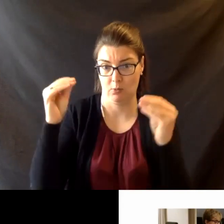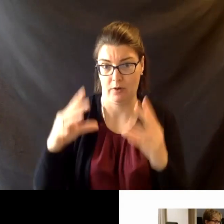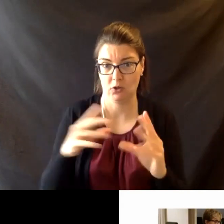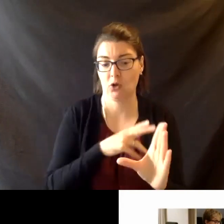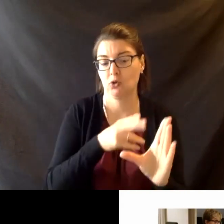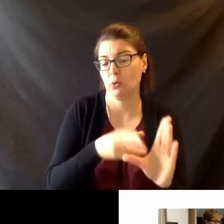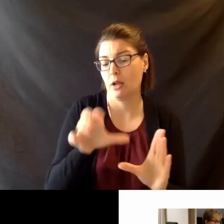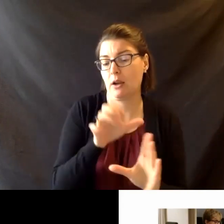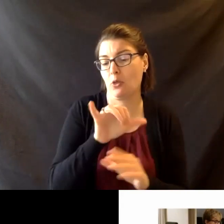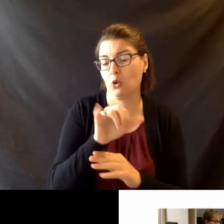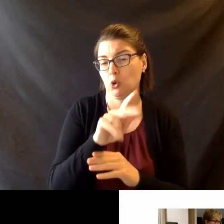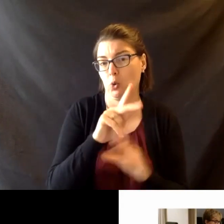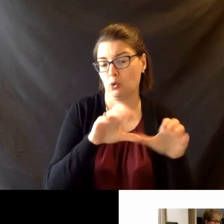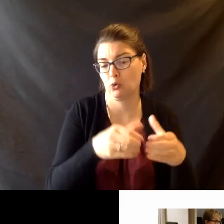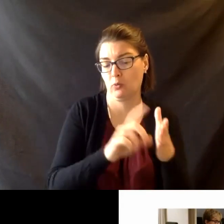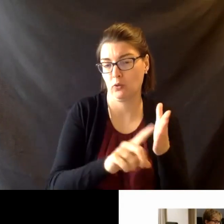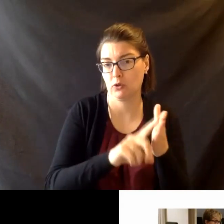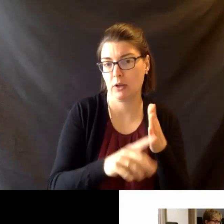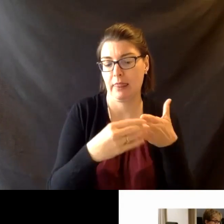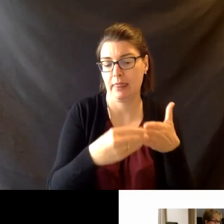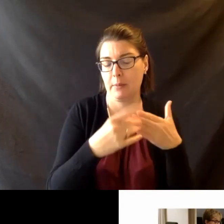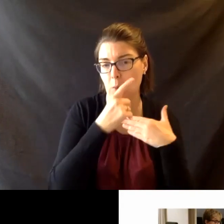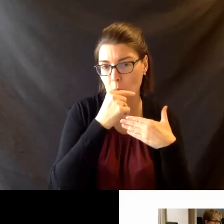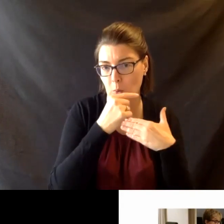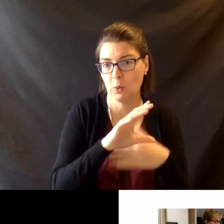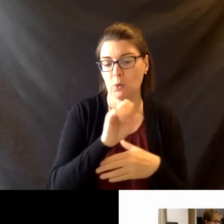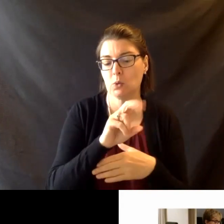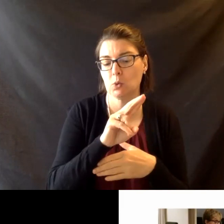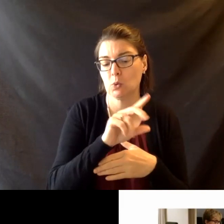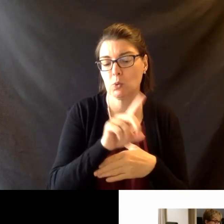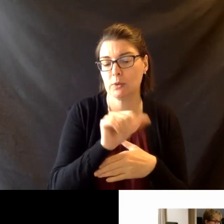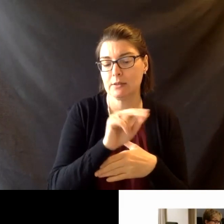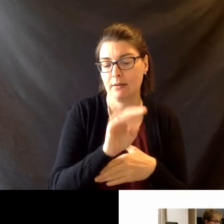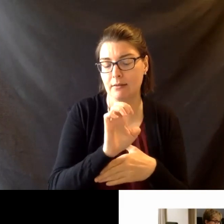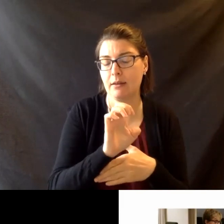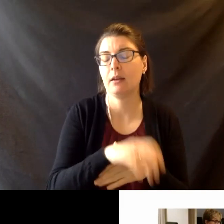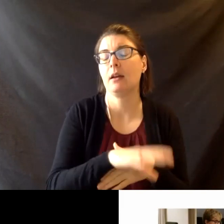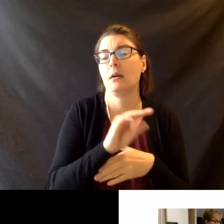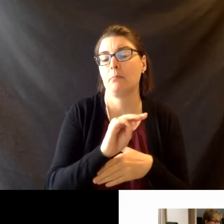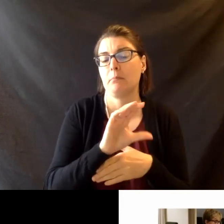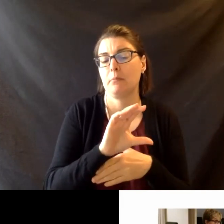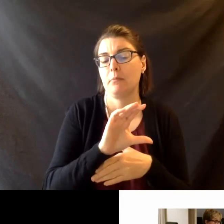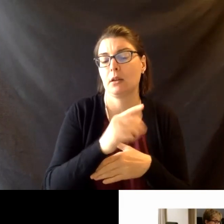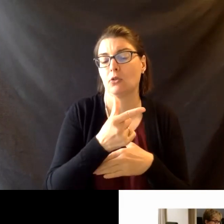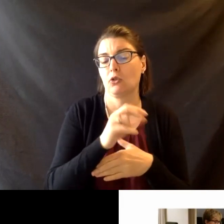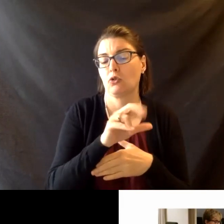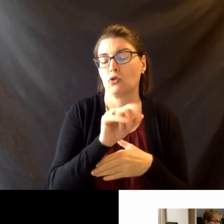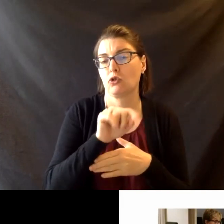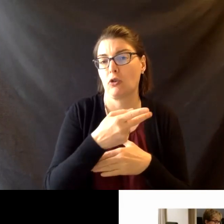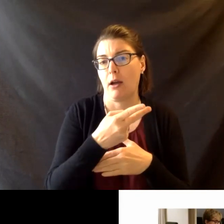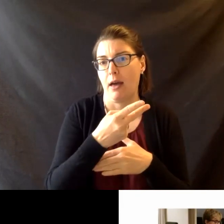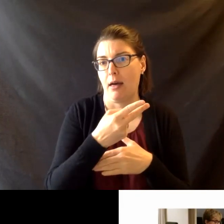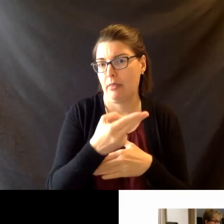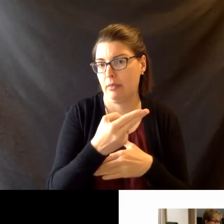York research cluster led by Emerita Professor Susan McGrath. And once again, I learned how to build international research